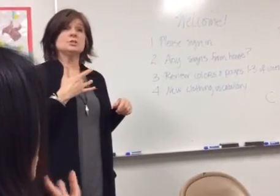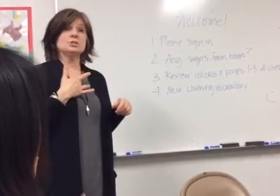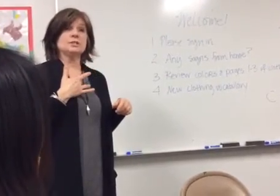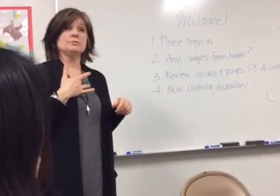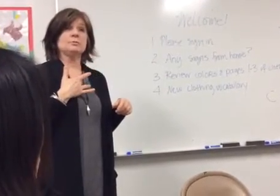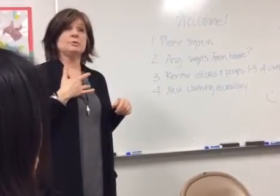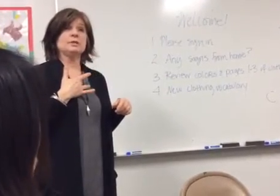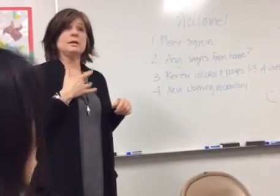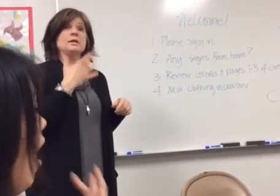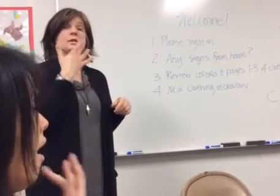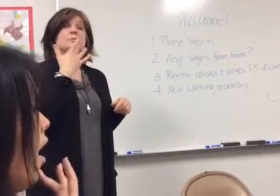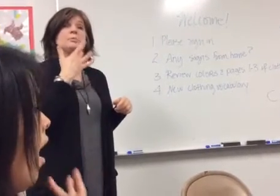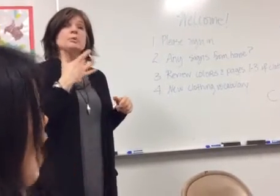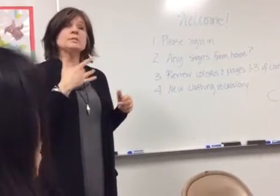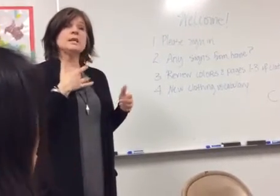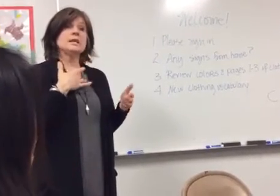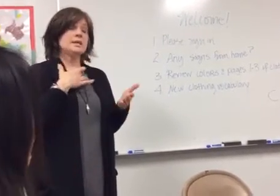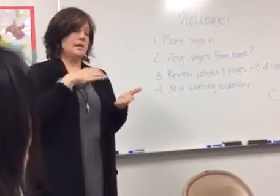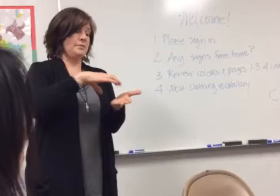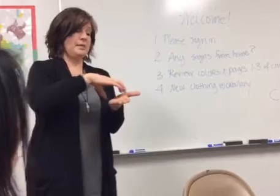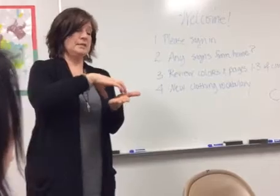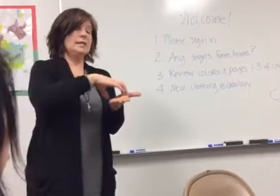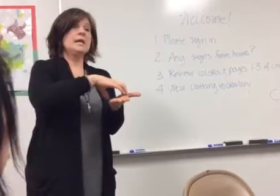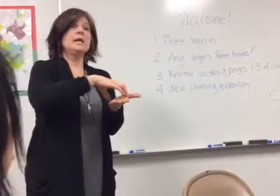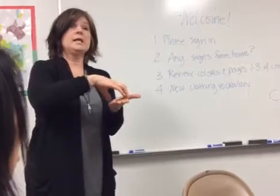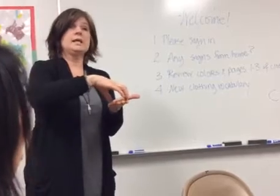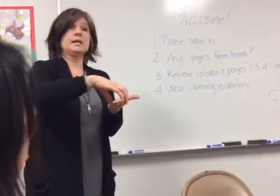your chest for birthday. Birthday, and then cake.